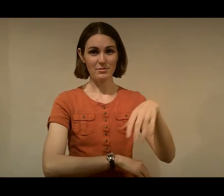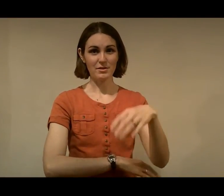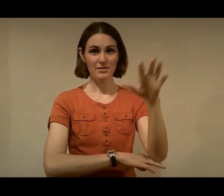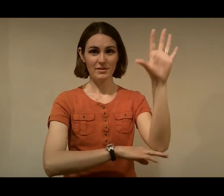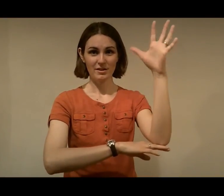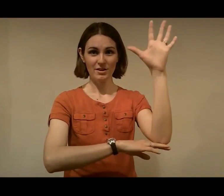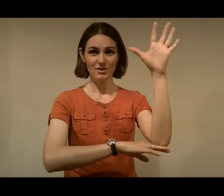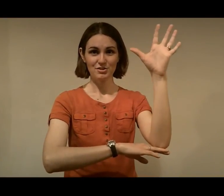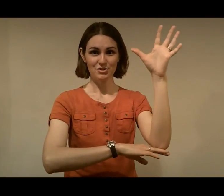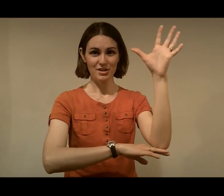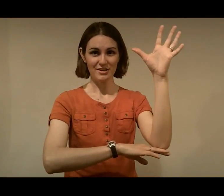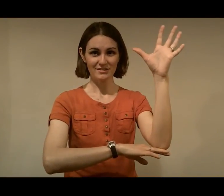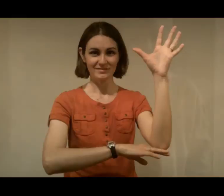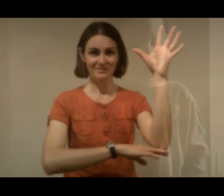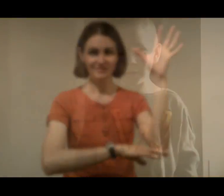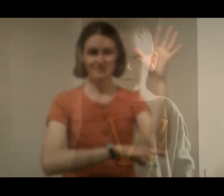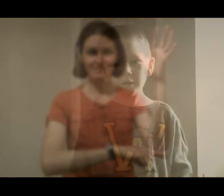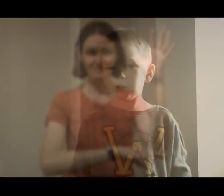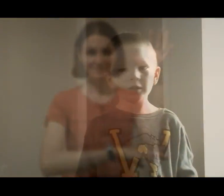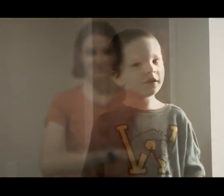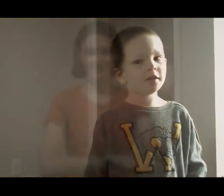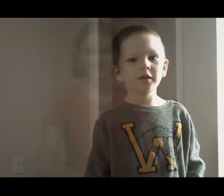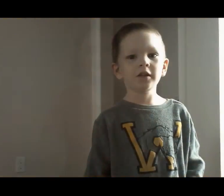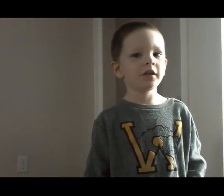forth. Tree. Tree.